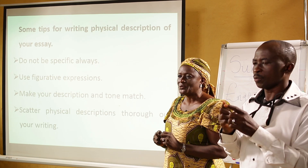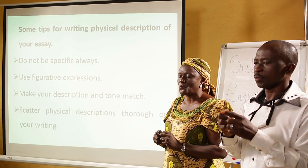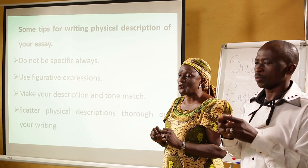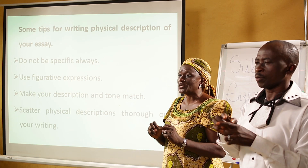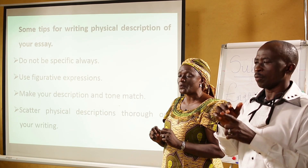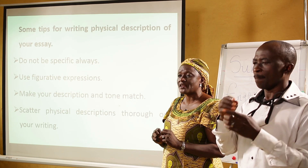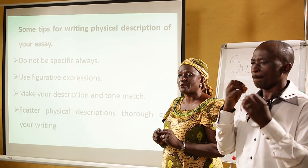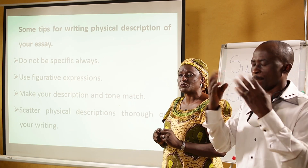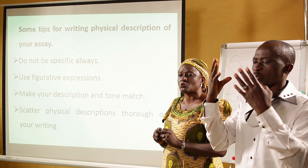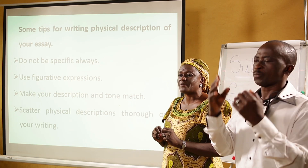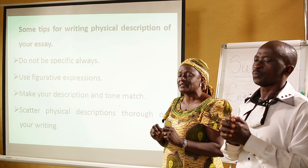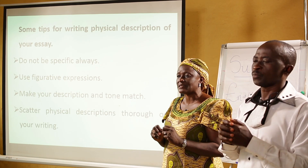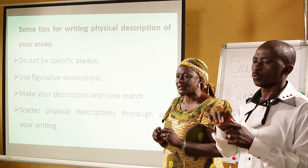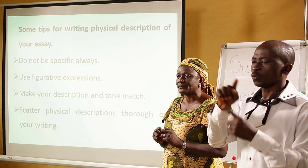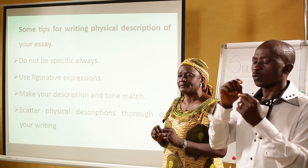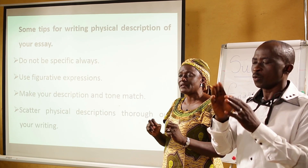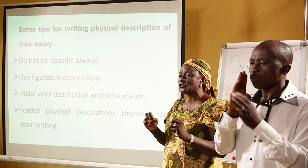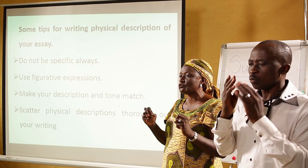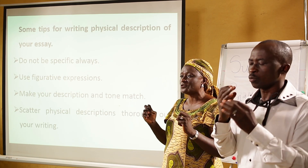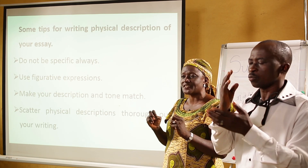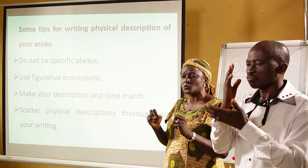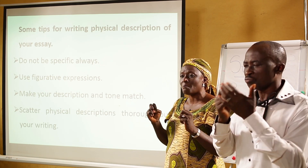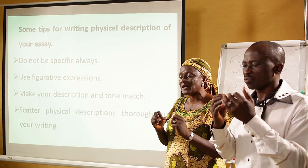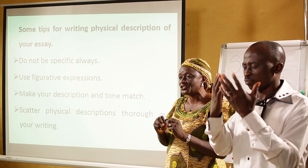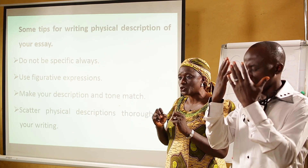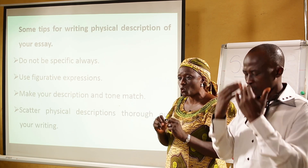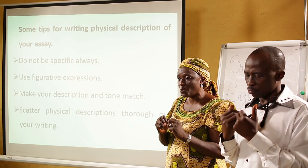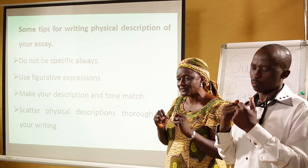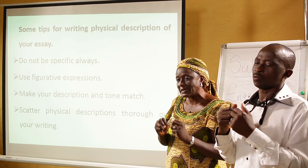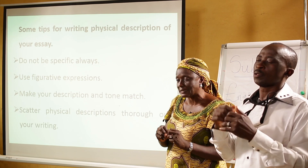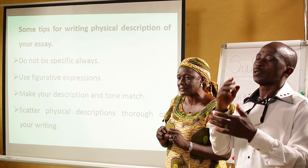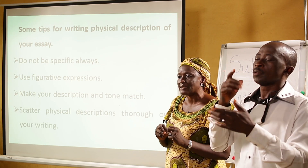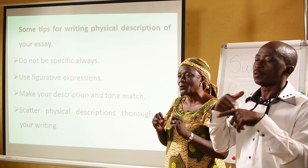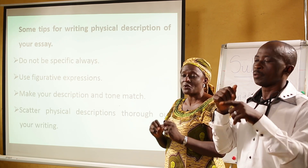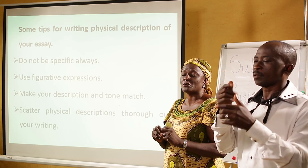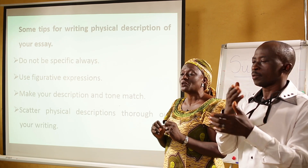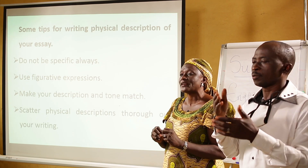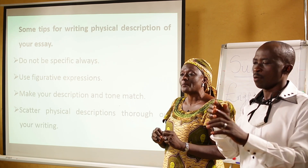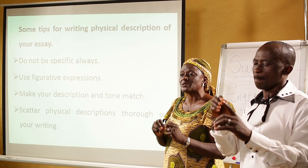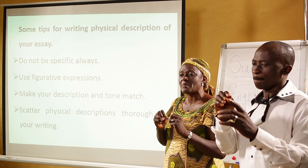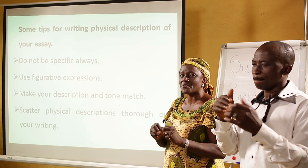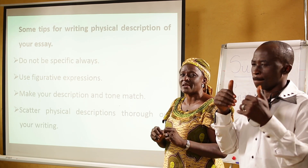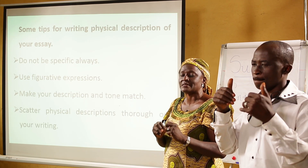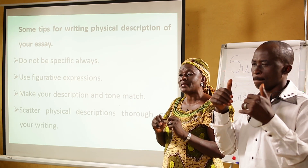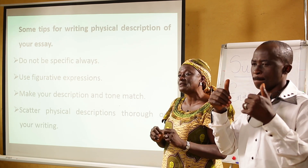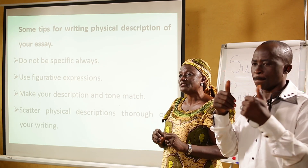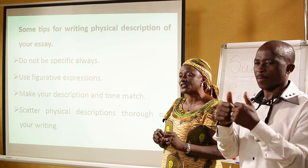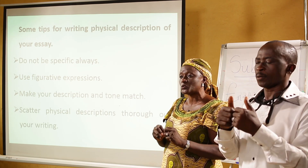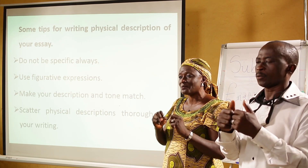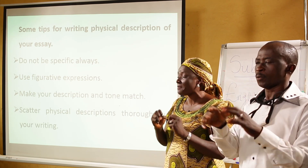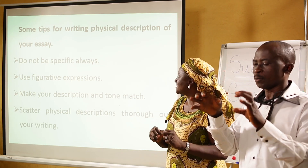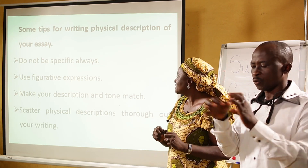match. When you are talking about something sad, let your description match the tone of sadness. When you're talking about merriment,